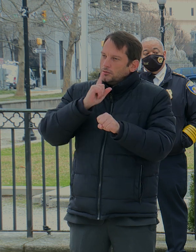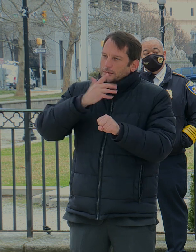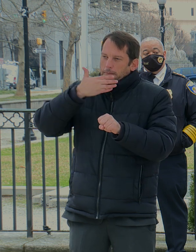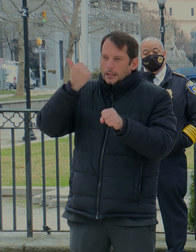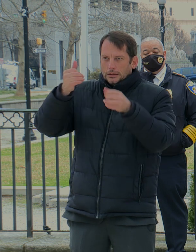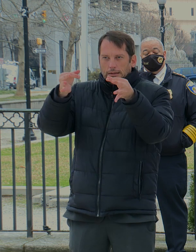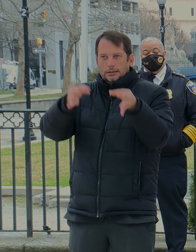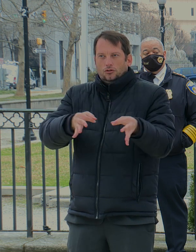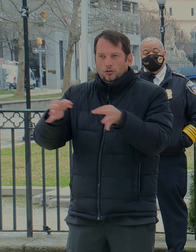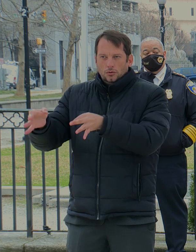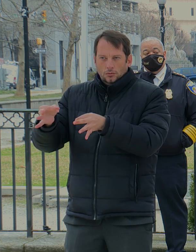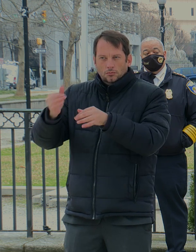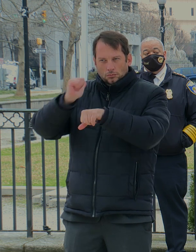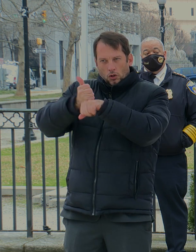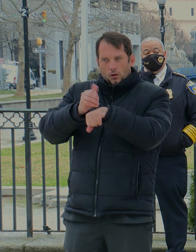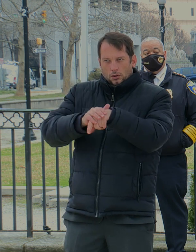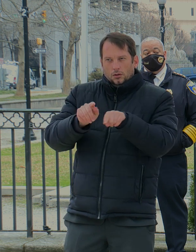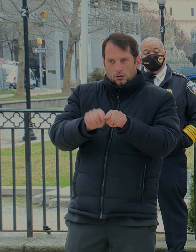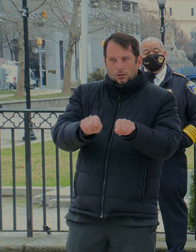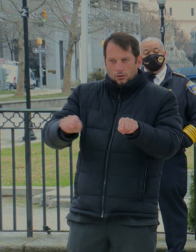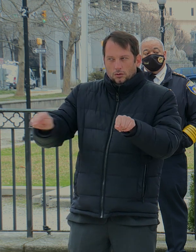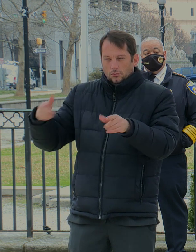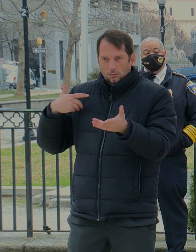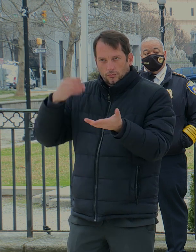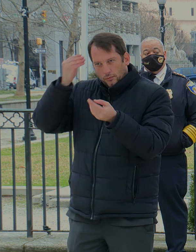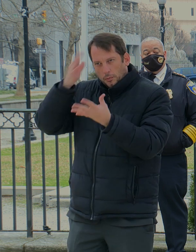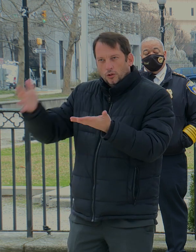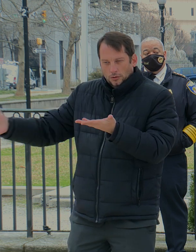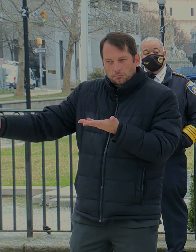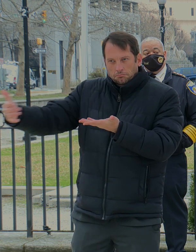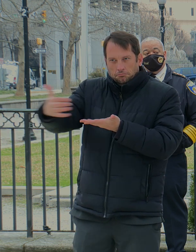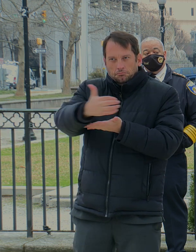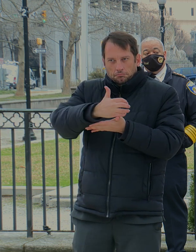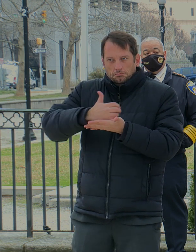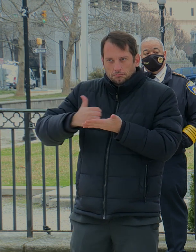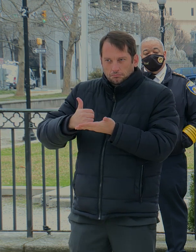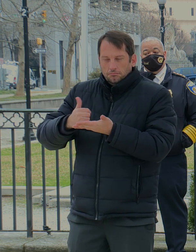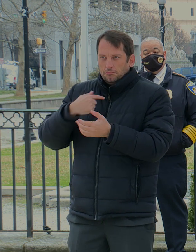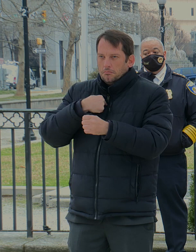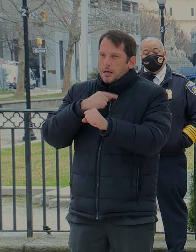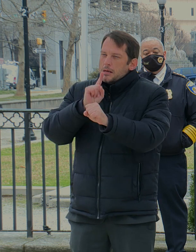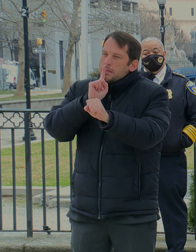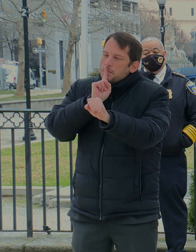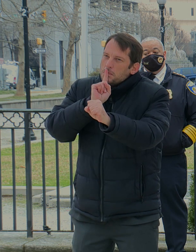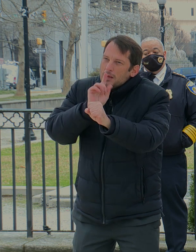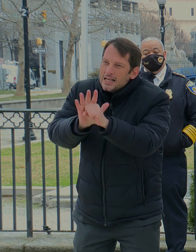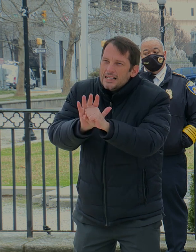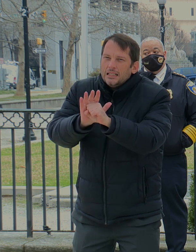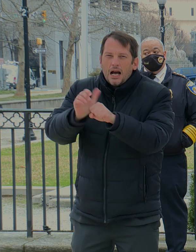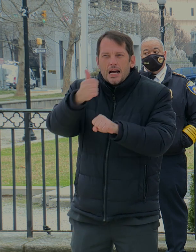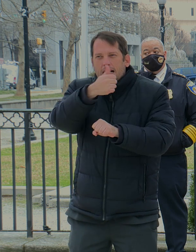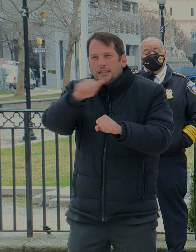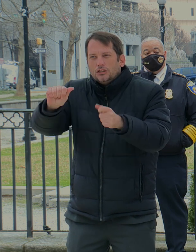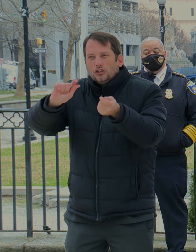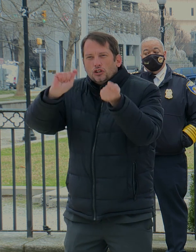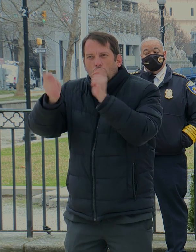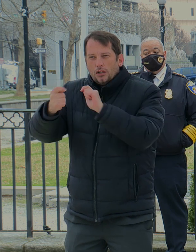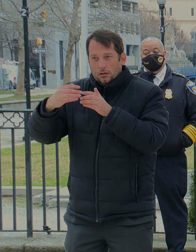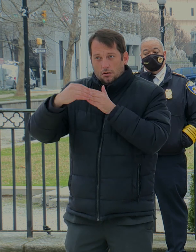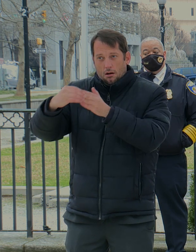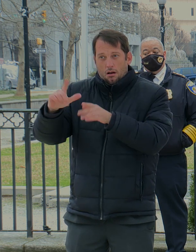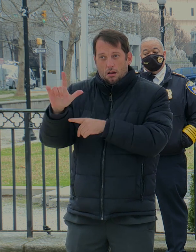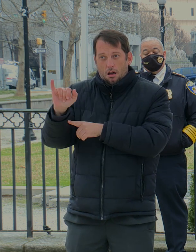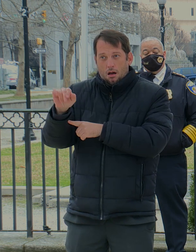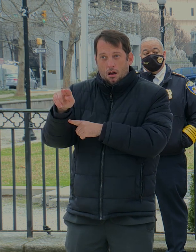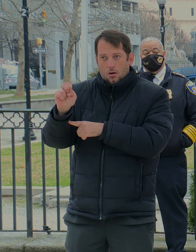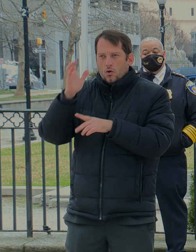that the city has received from the community, I am committing that any change to the current guidelines will be given with 1